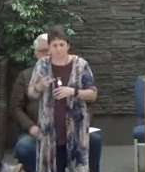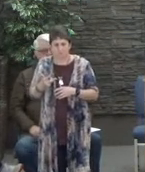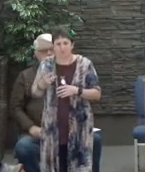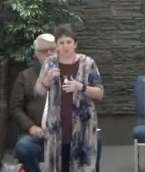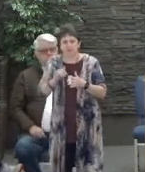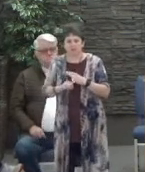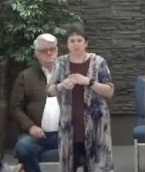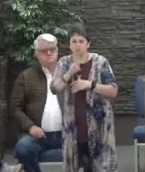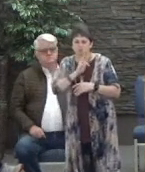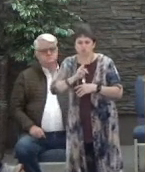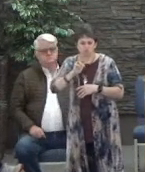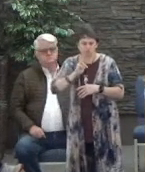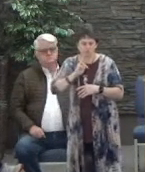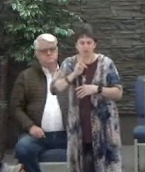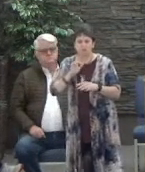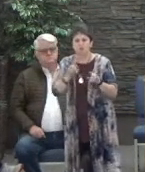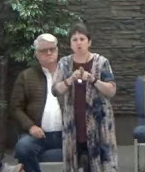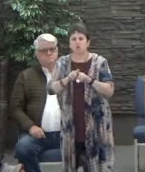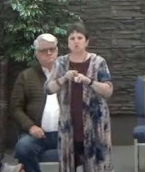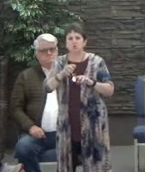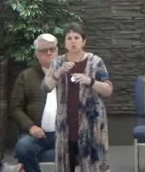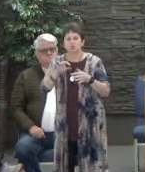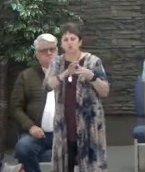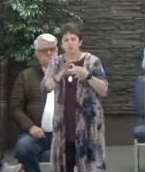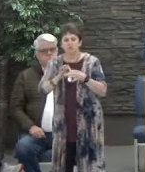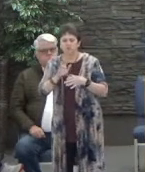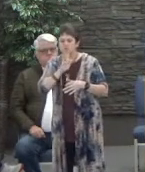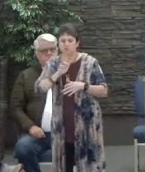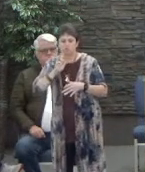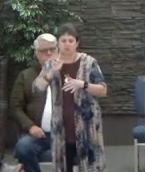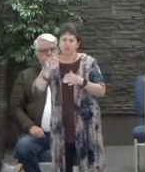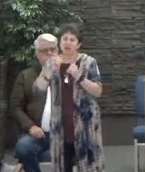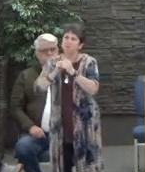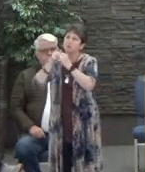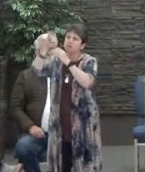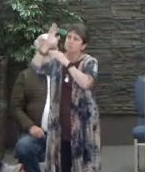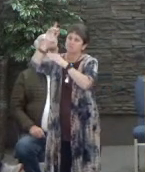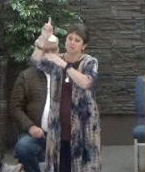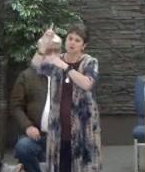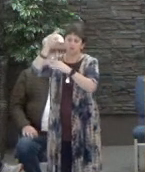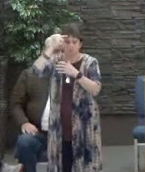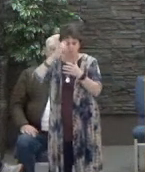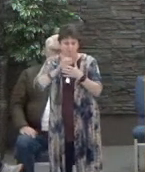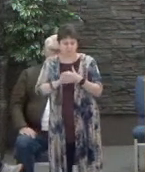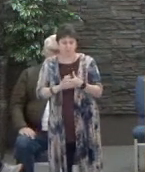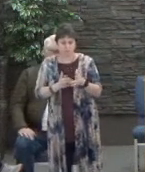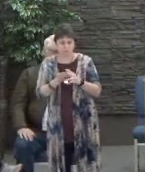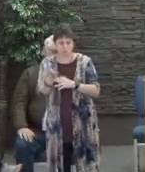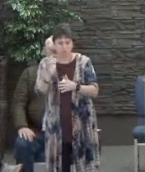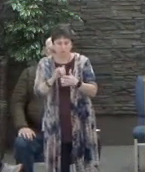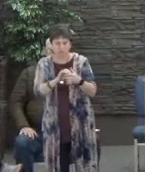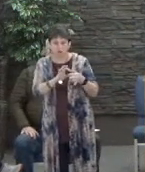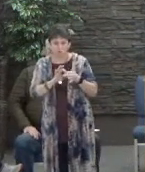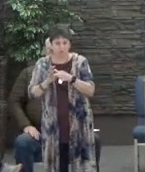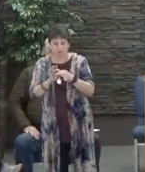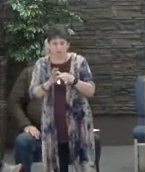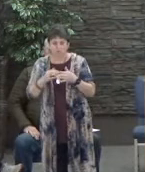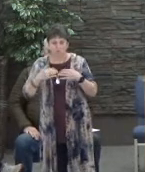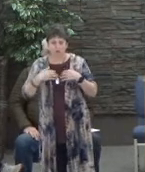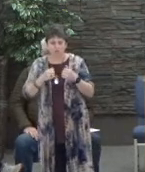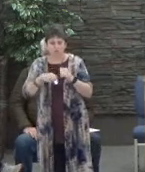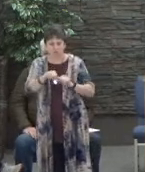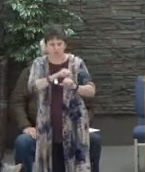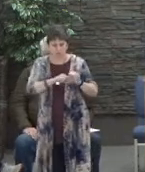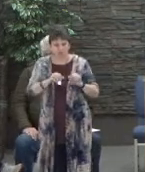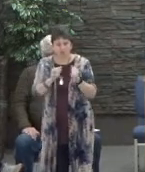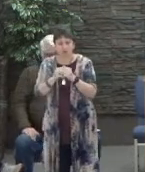this triplet, but also the relationship these three have with God. And we believe that through that relationship that we have with one